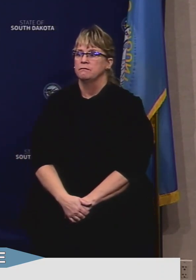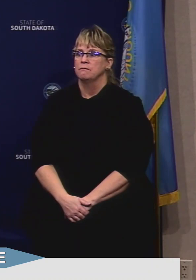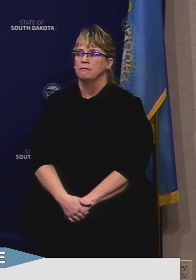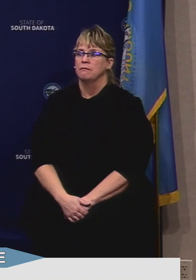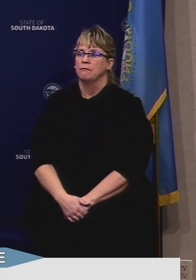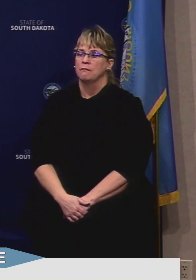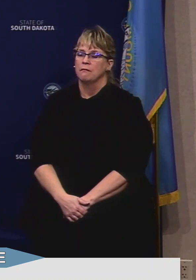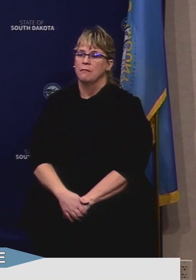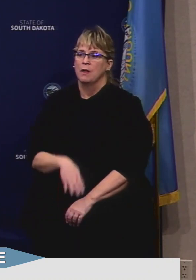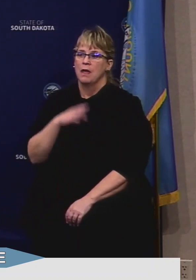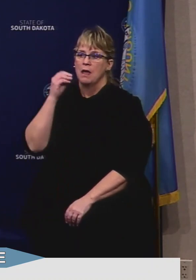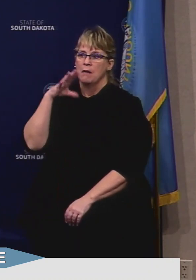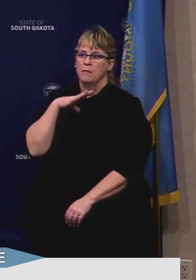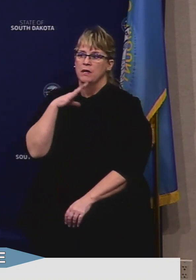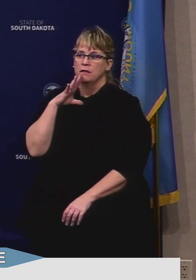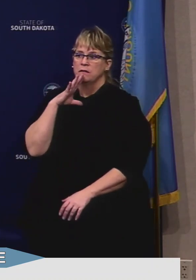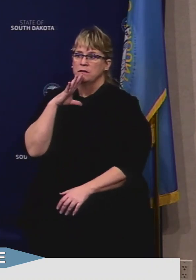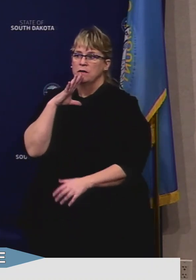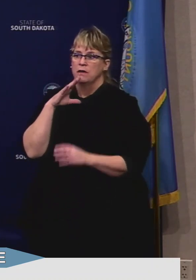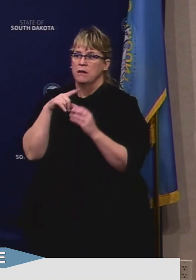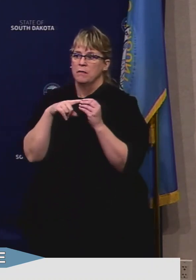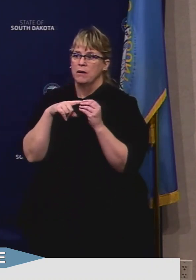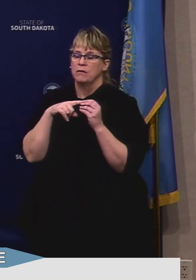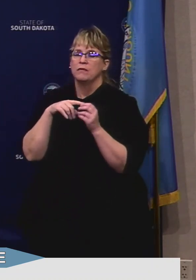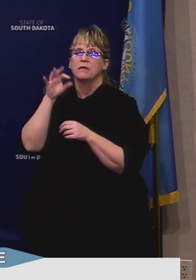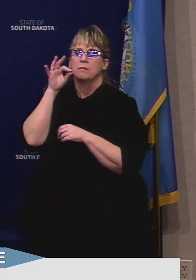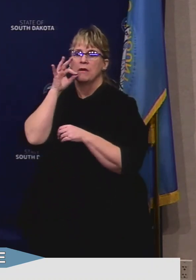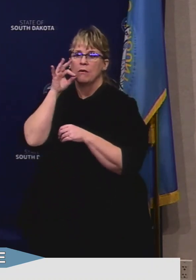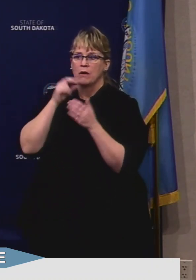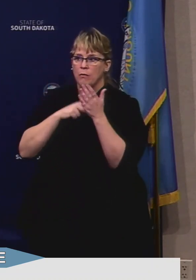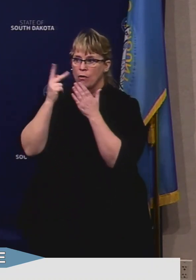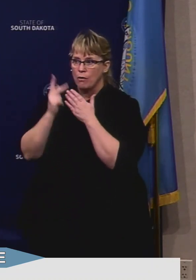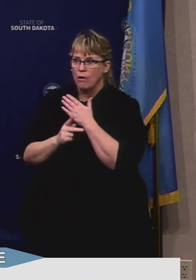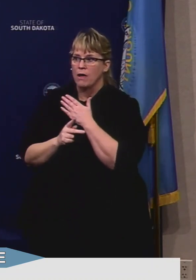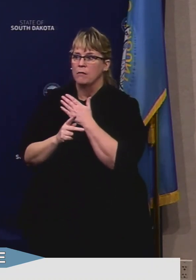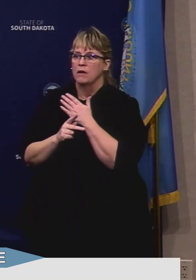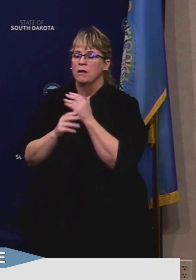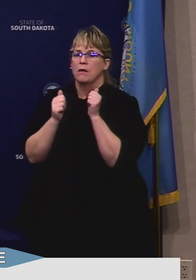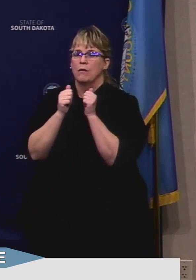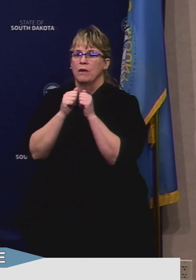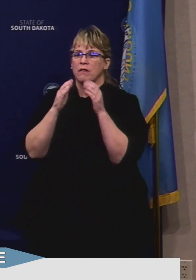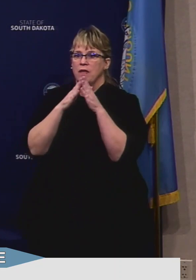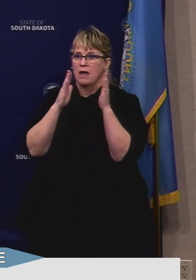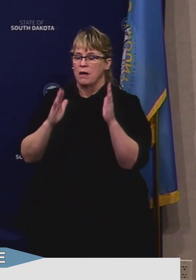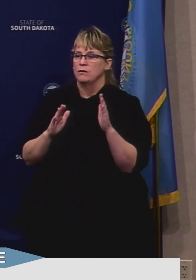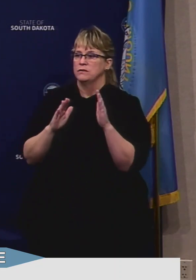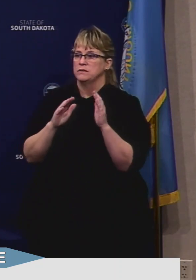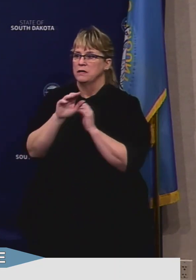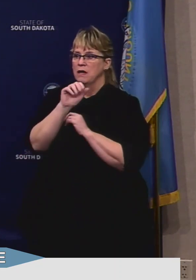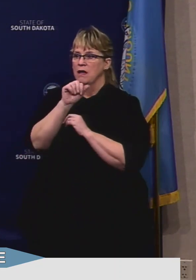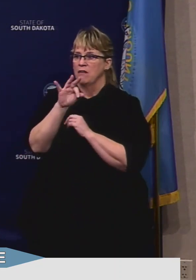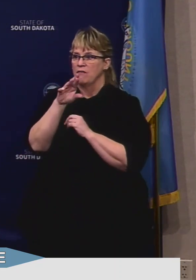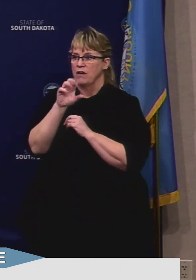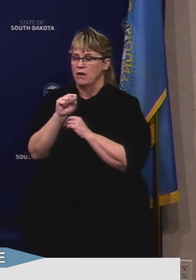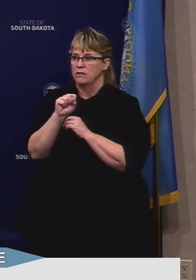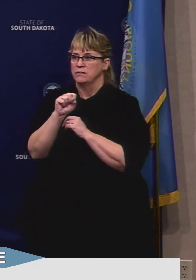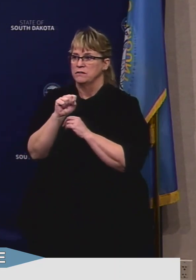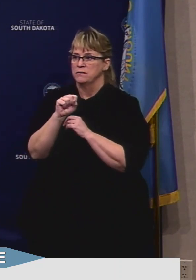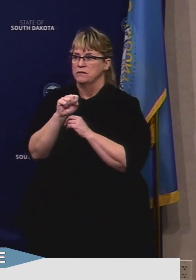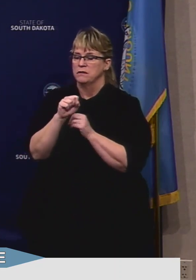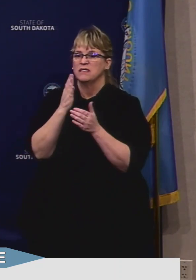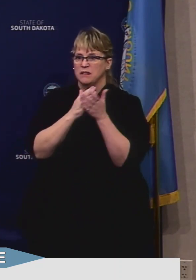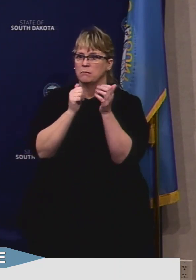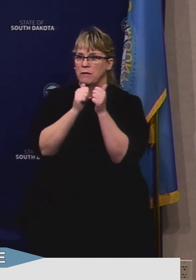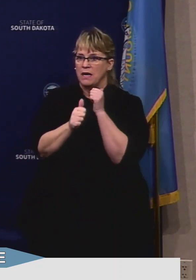The bill delaying implementation of the medical marijuana program passed out of House State Affairs. There has been